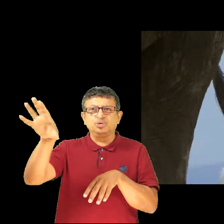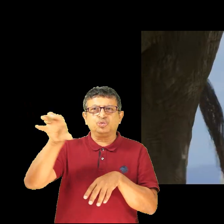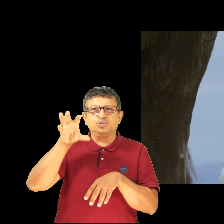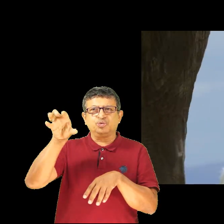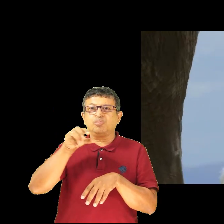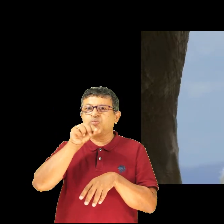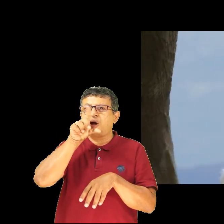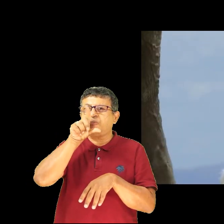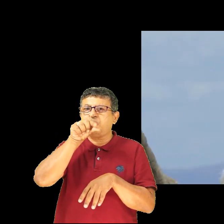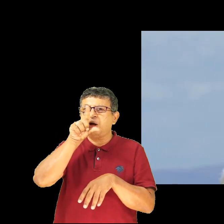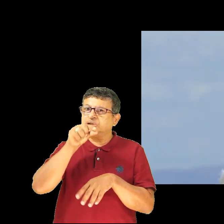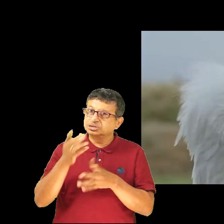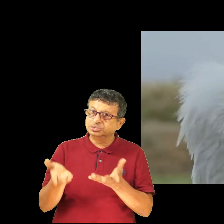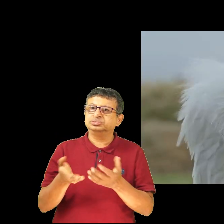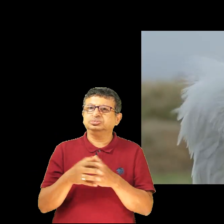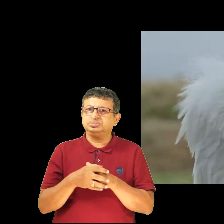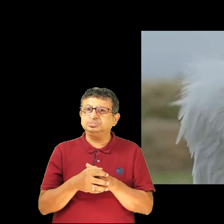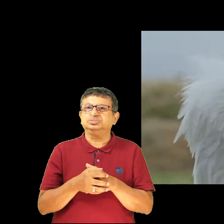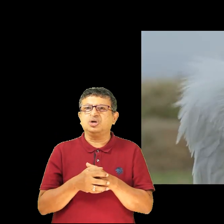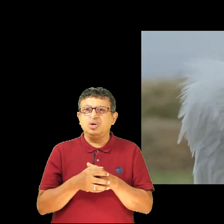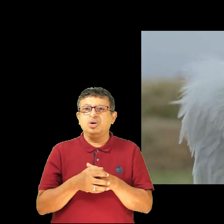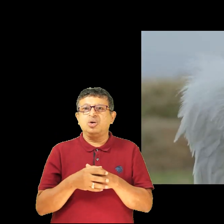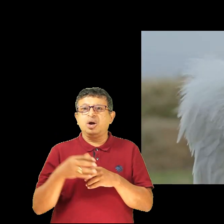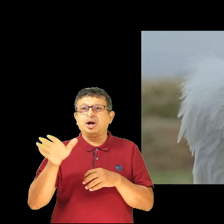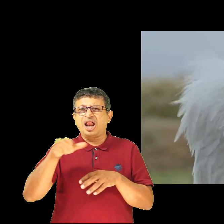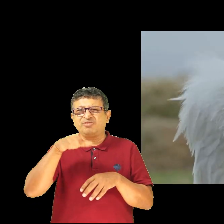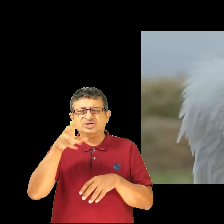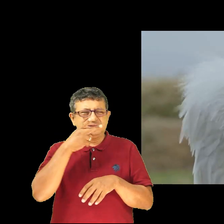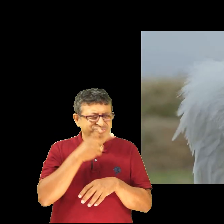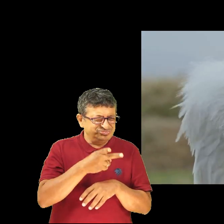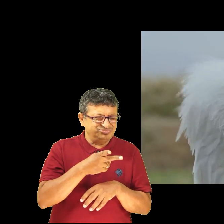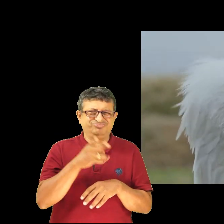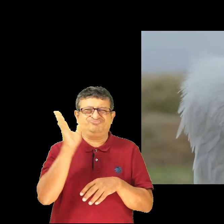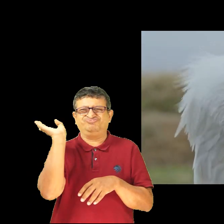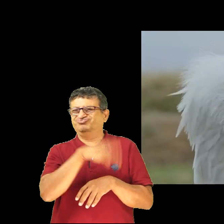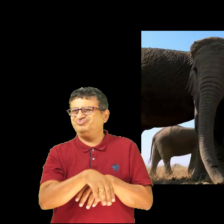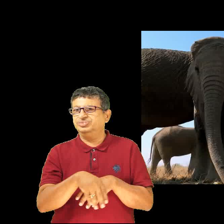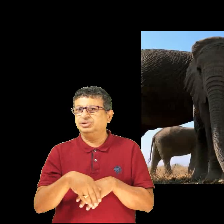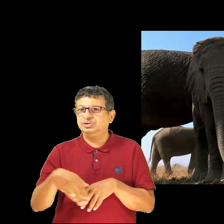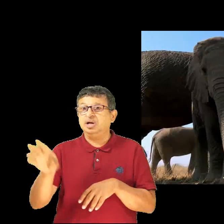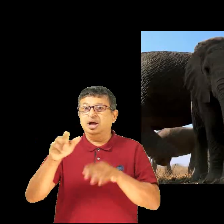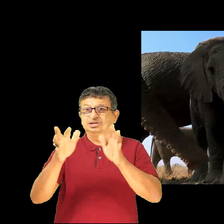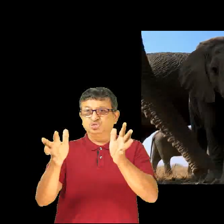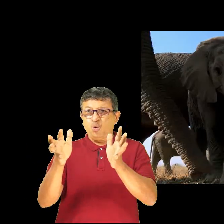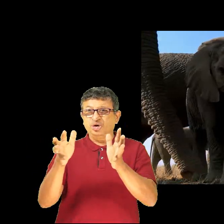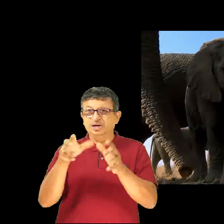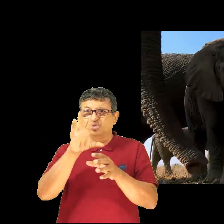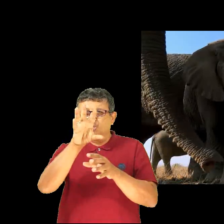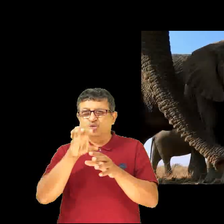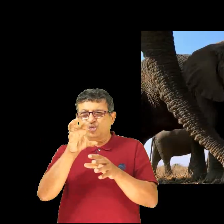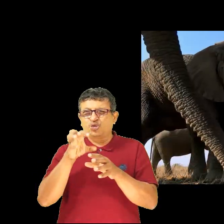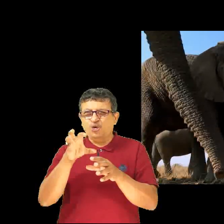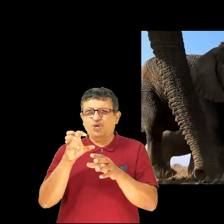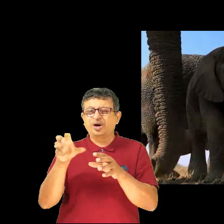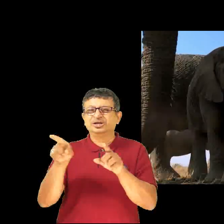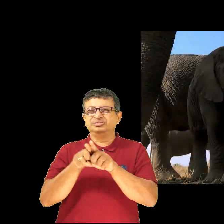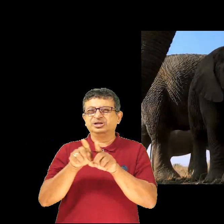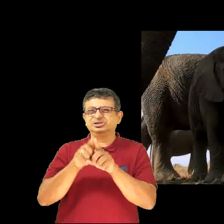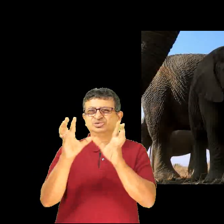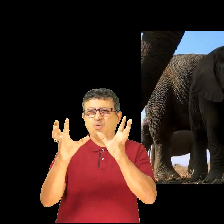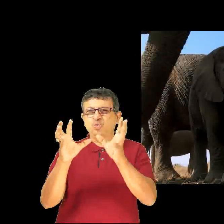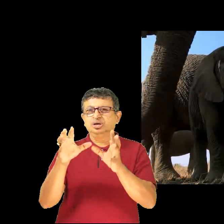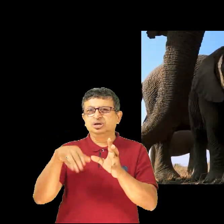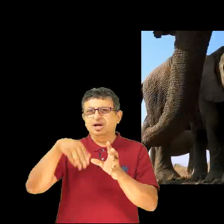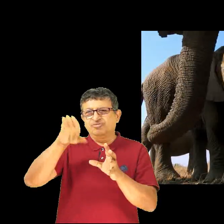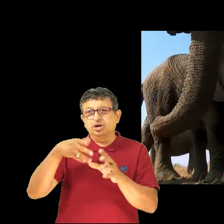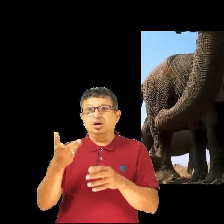far away from humans. Does that just mean we're creepers as humans then? Either way, today the world of spy robots has reached a whole new